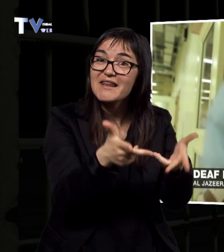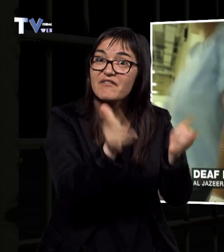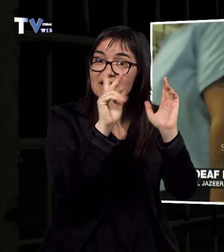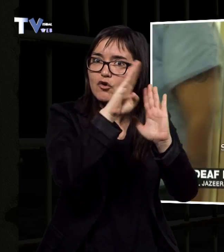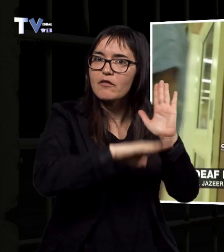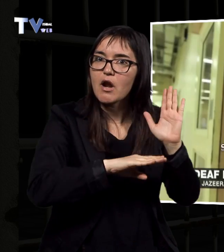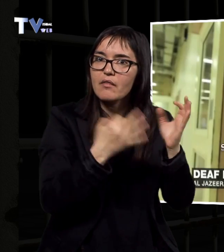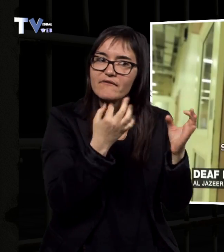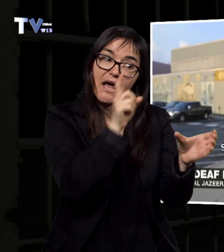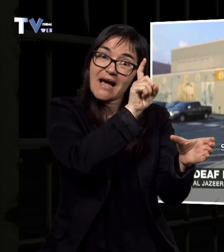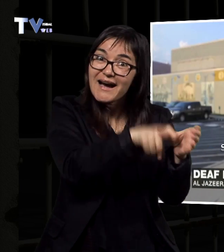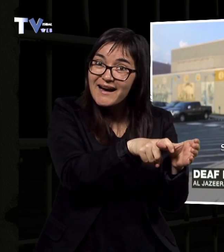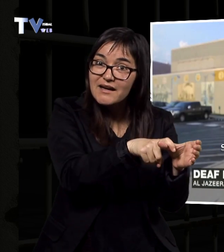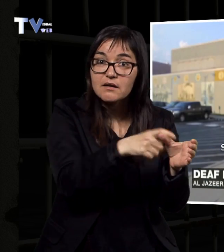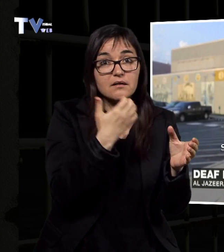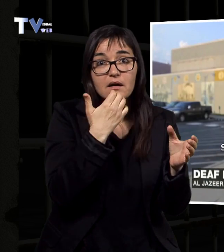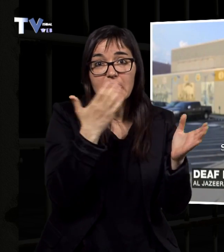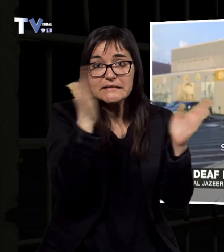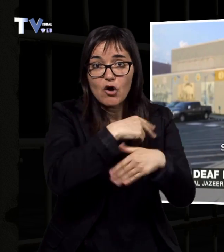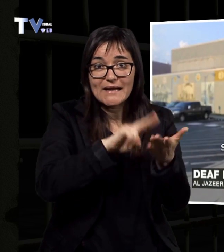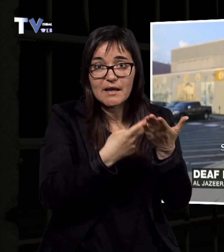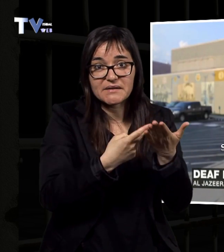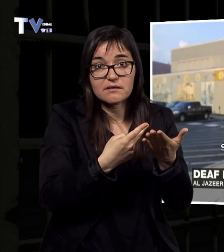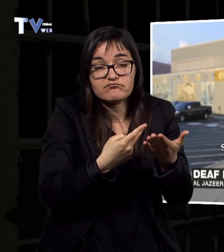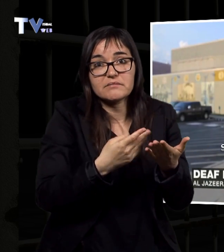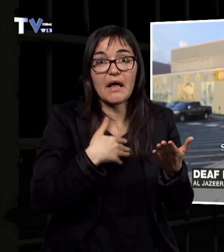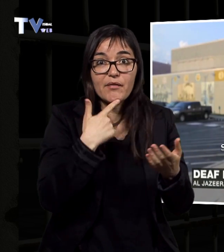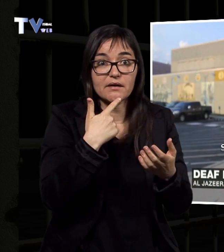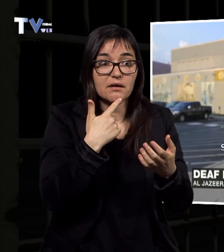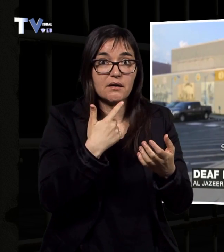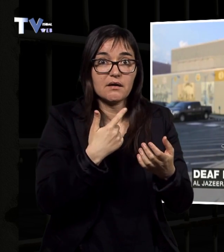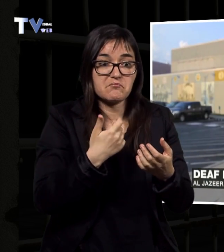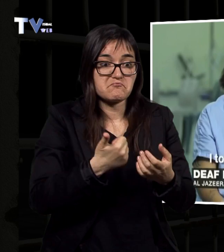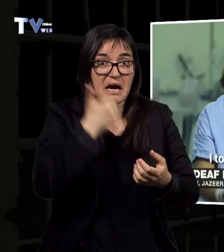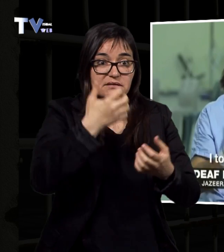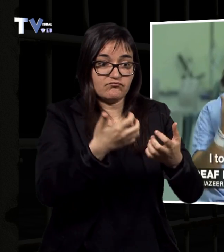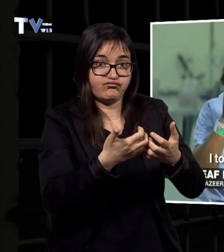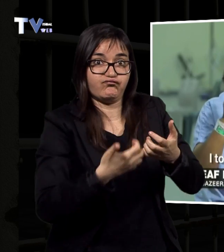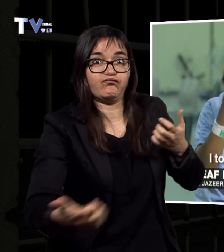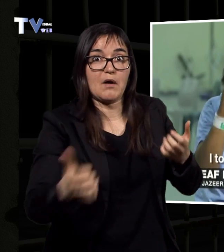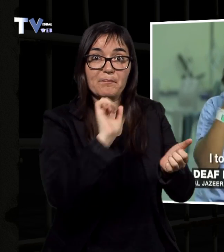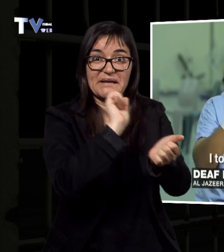early parole. So therefore, she's in jail longer than she really needs to be.